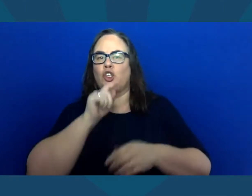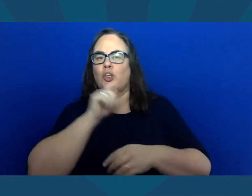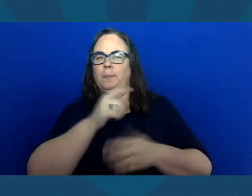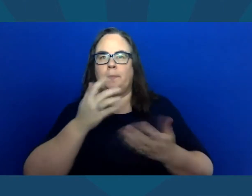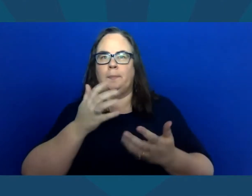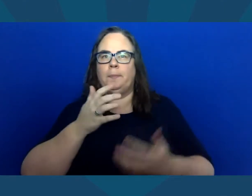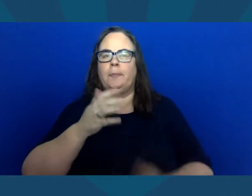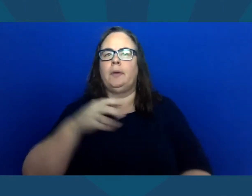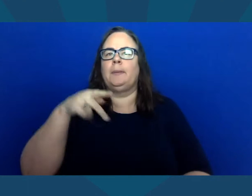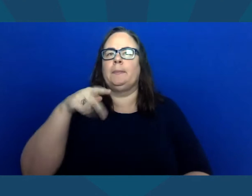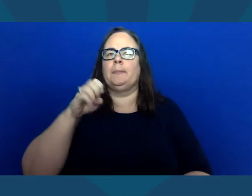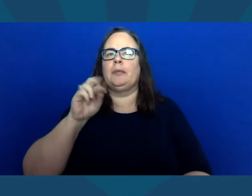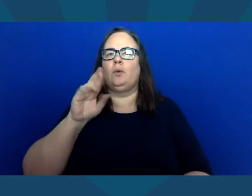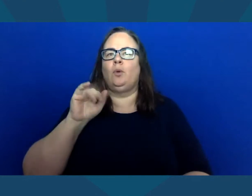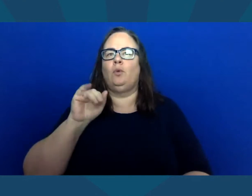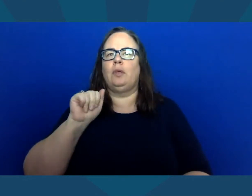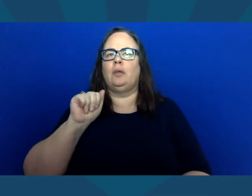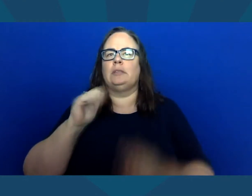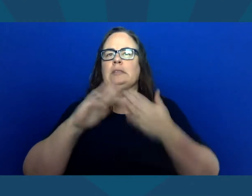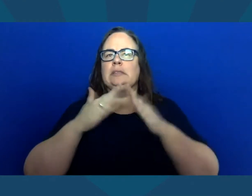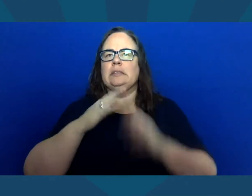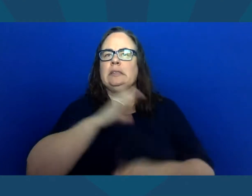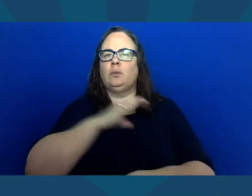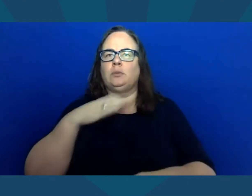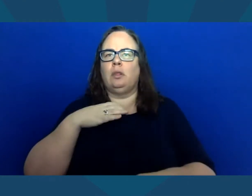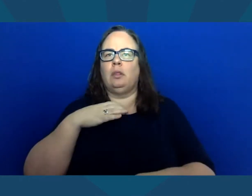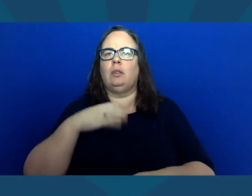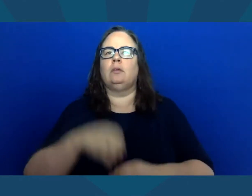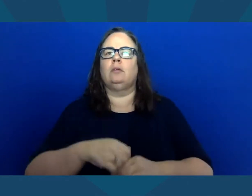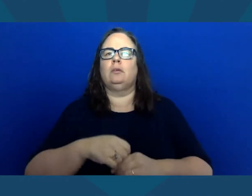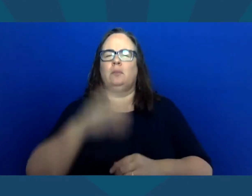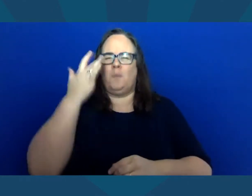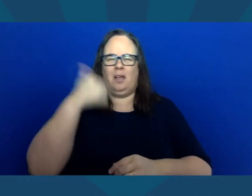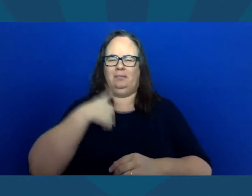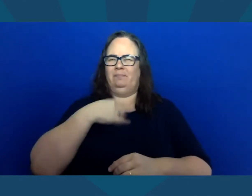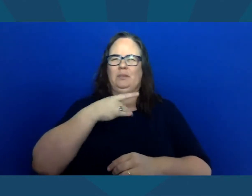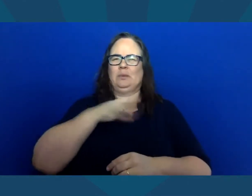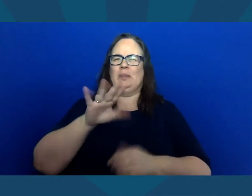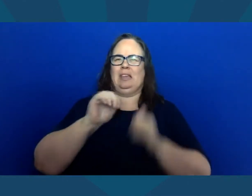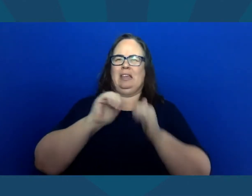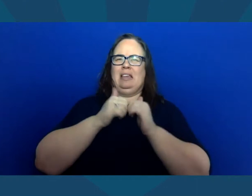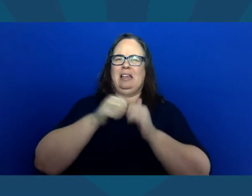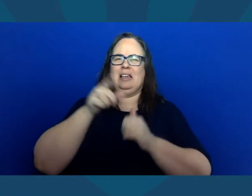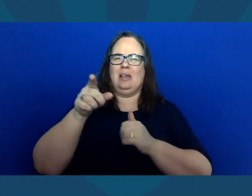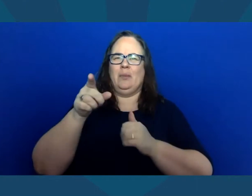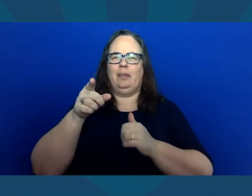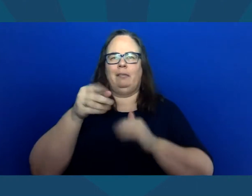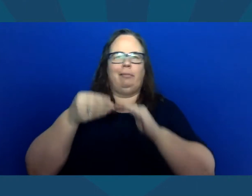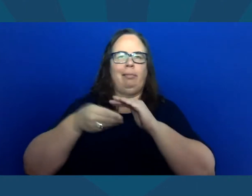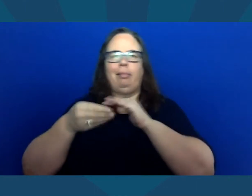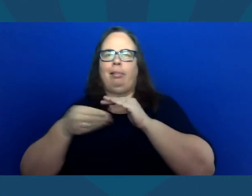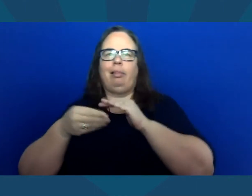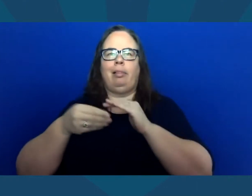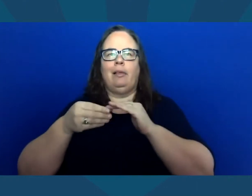I spent a term on the Peoria City Council because I disliked how the special interests ran the city at